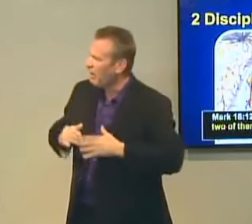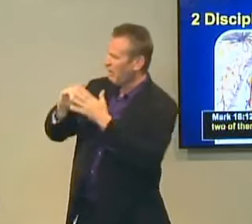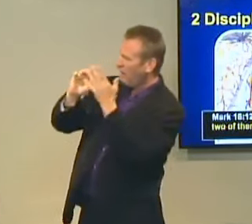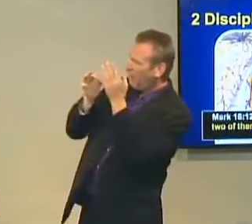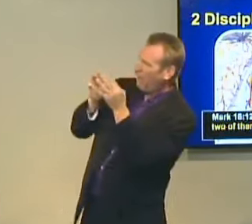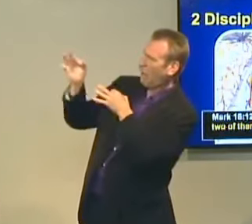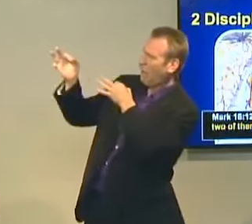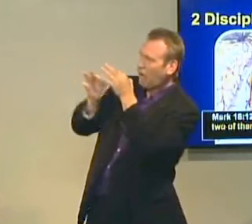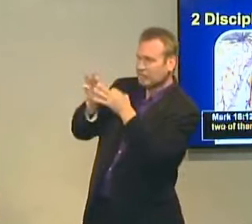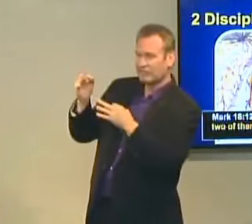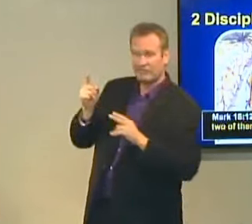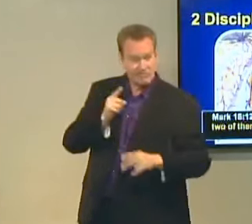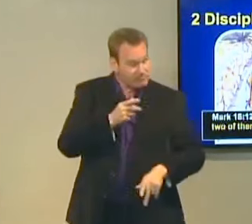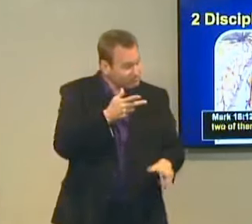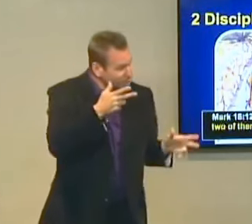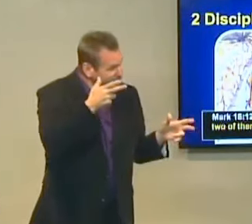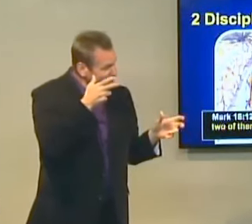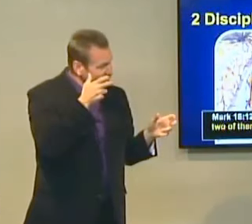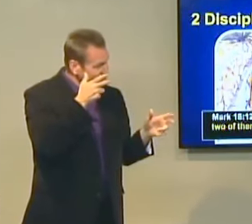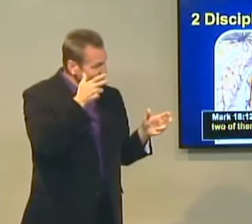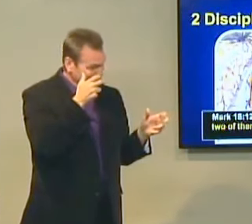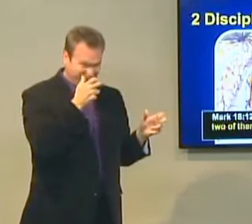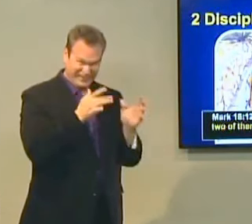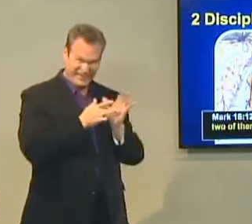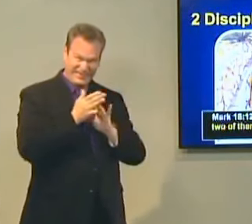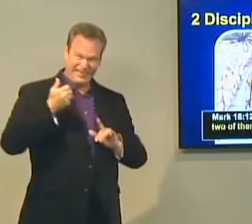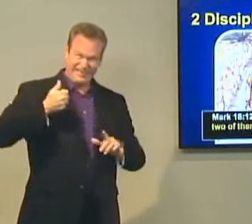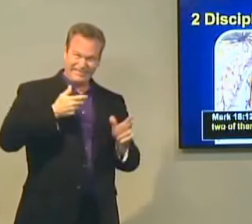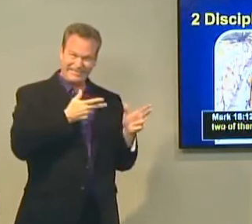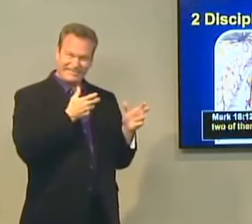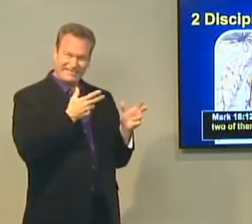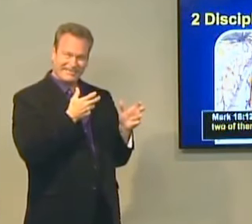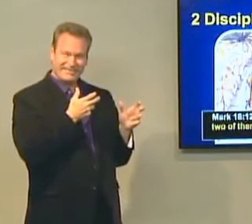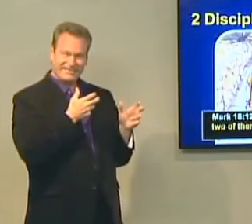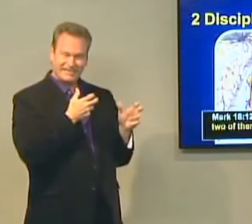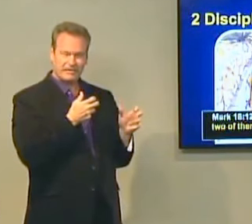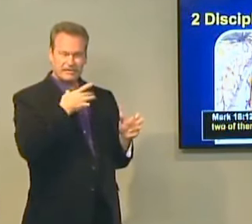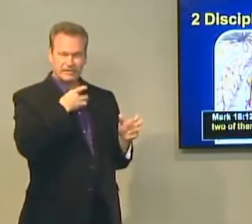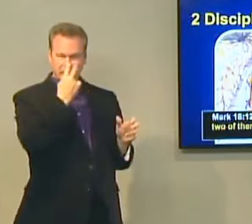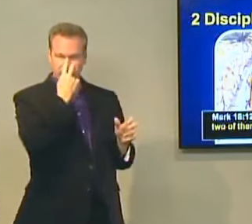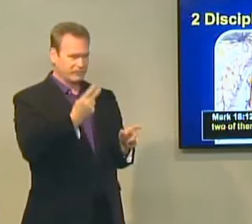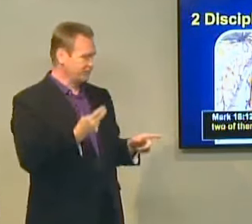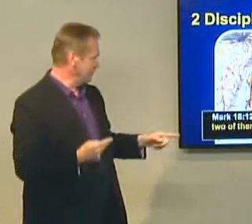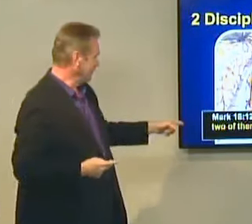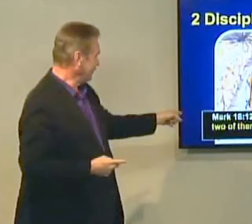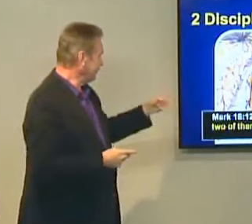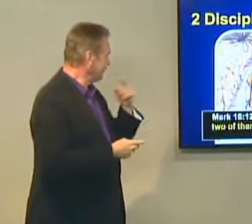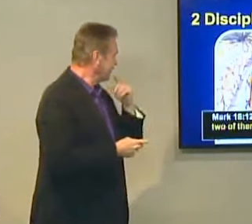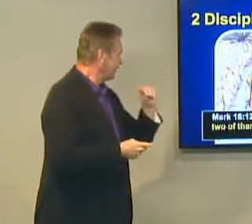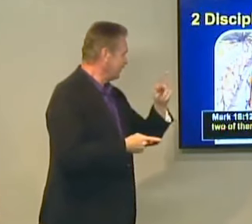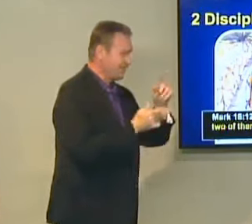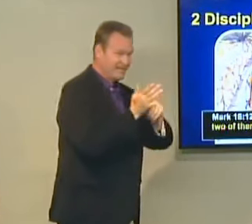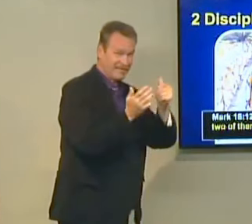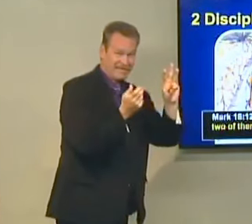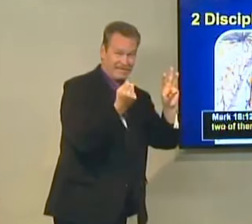people say. The body is stolen. And we're wondering about that. So Jesus listens to them. He just takes it away. And it says.